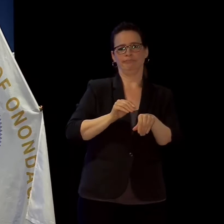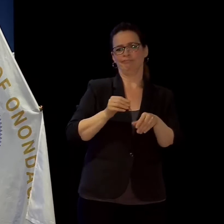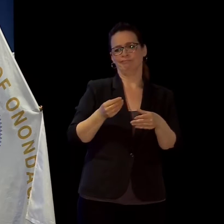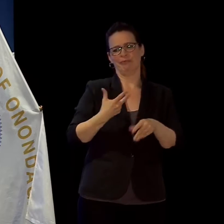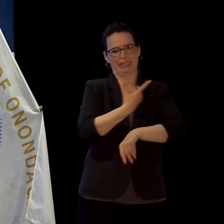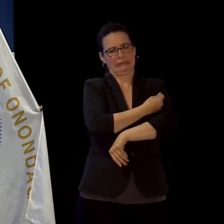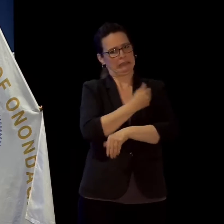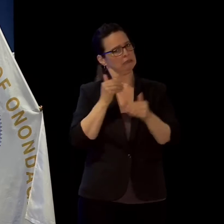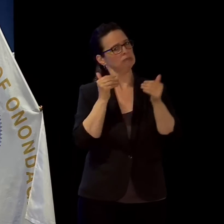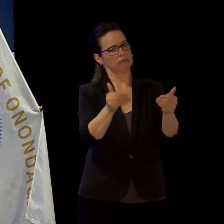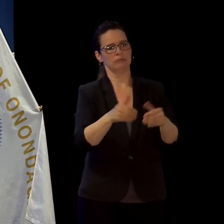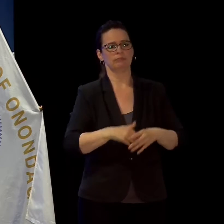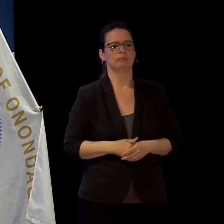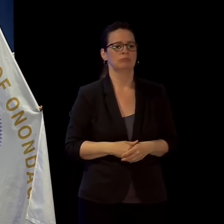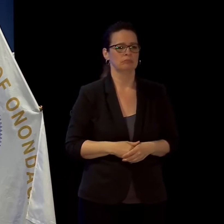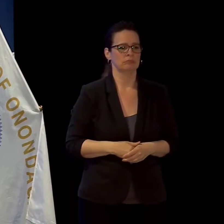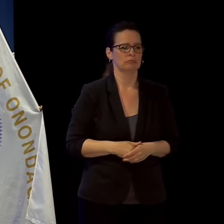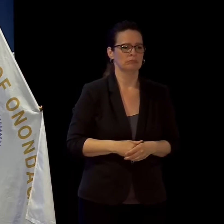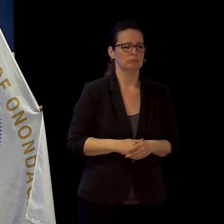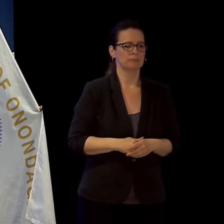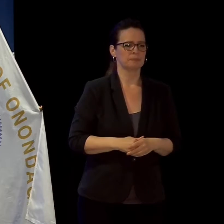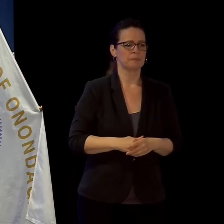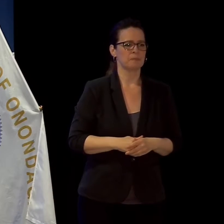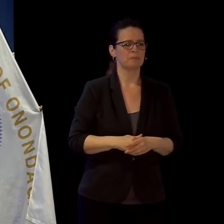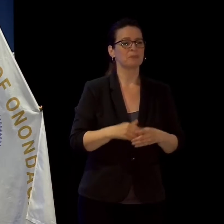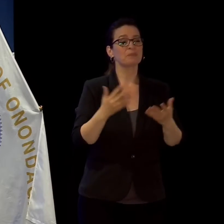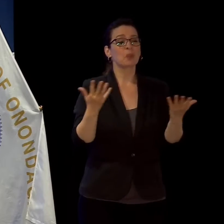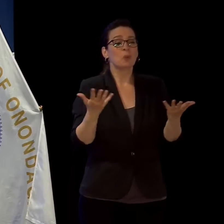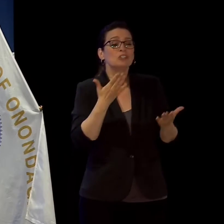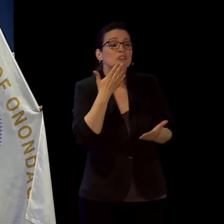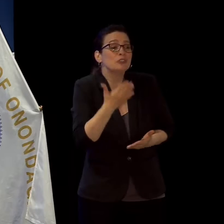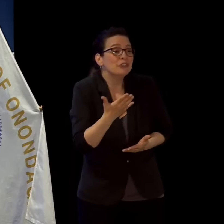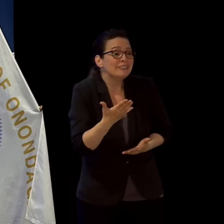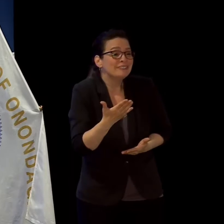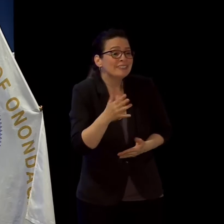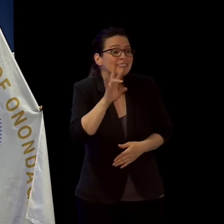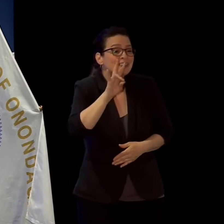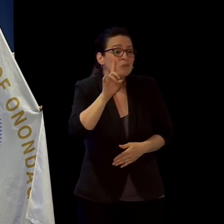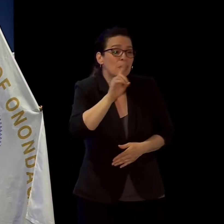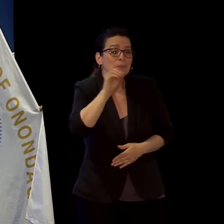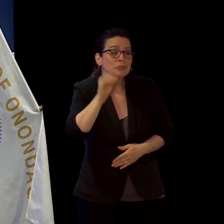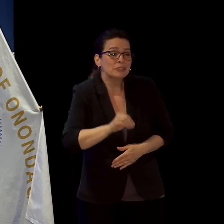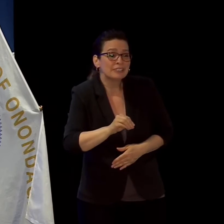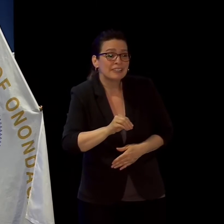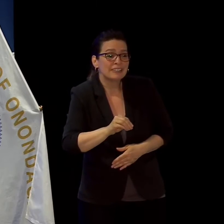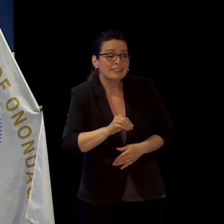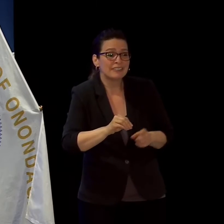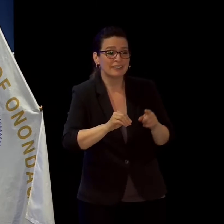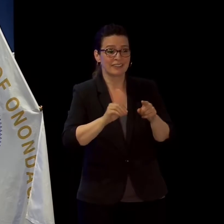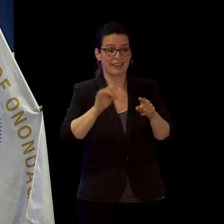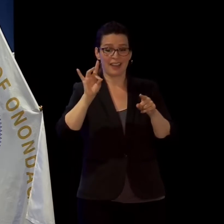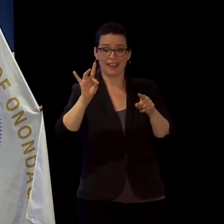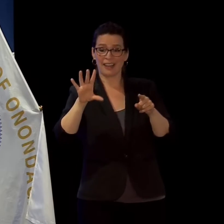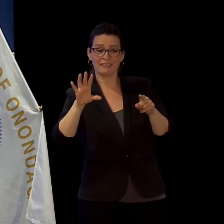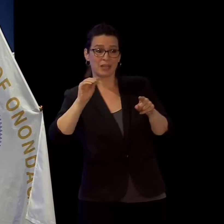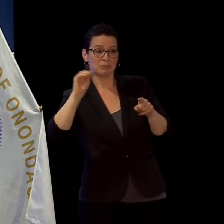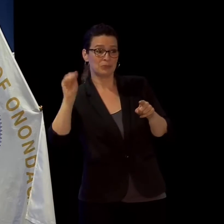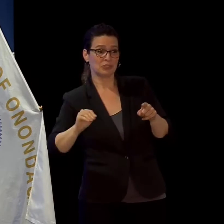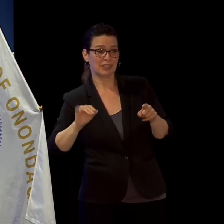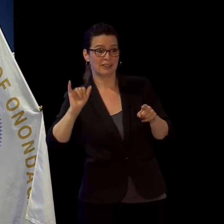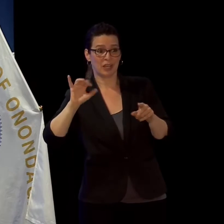is, you know, 71%, that's a great number. 85% for the 70 to 79 is an excellent